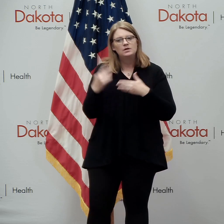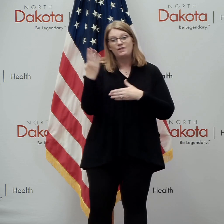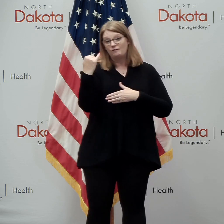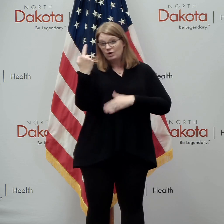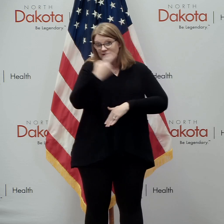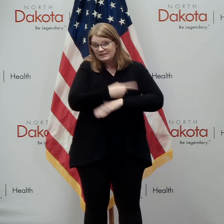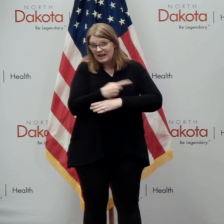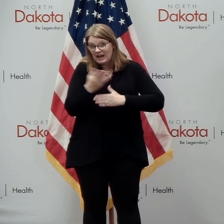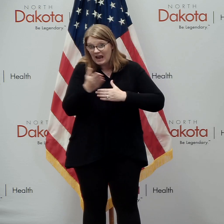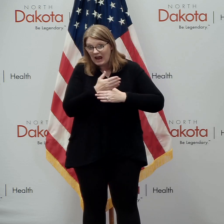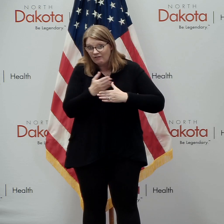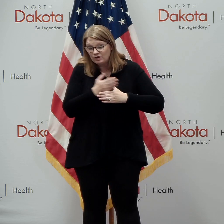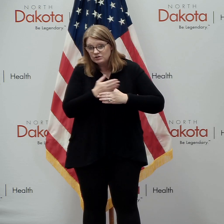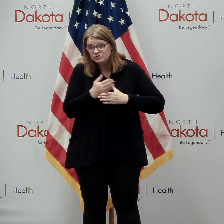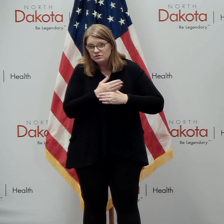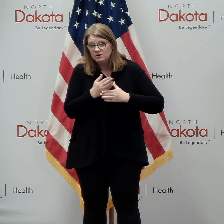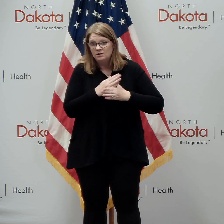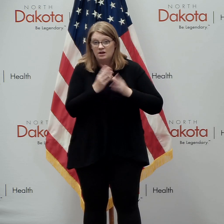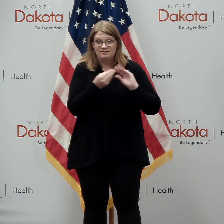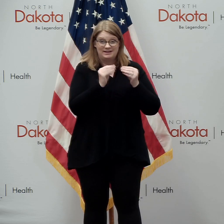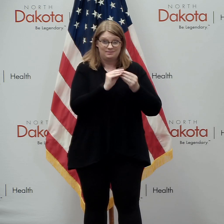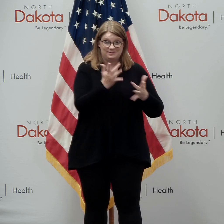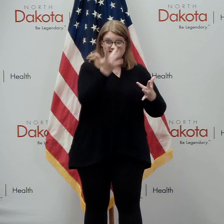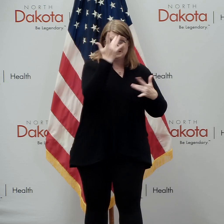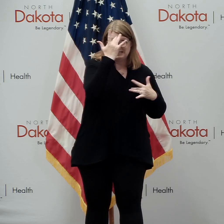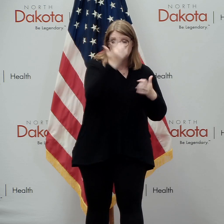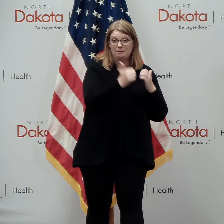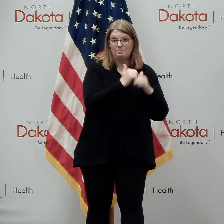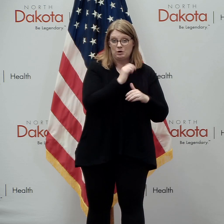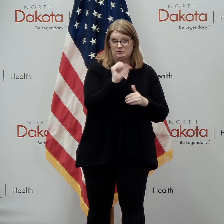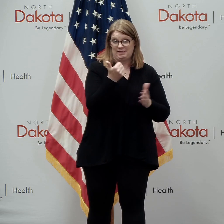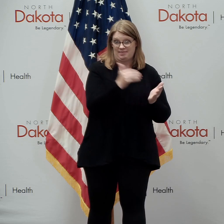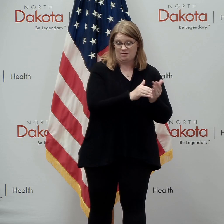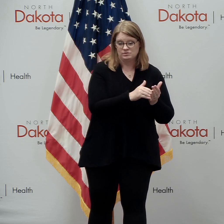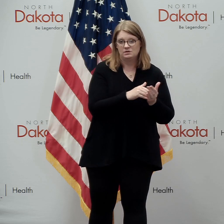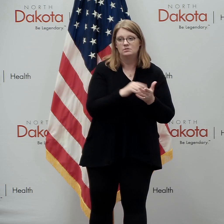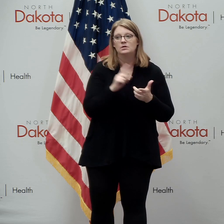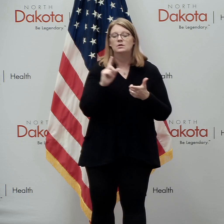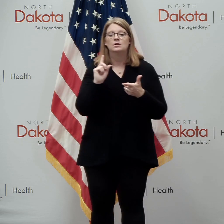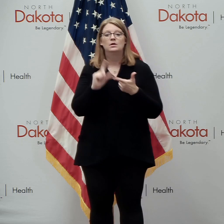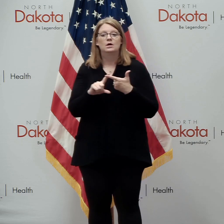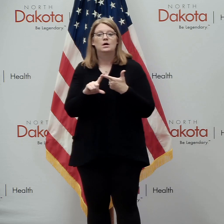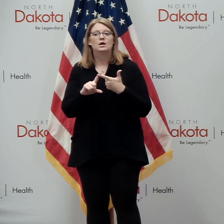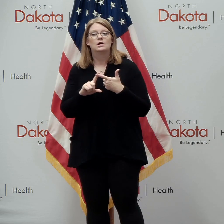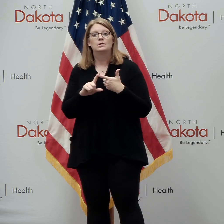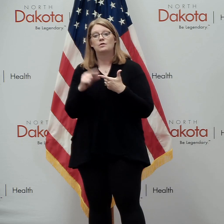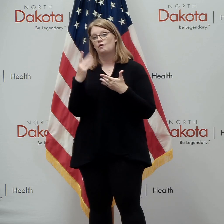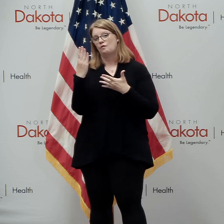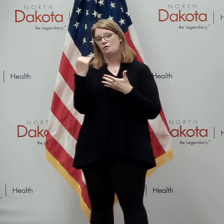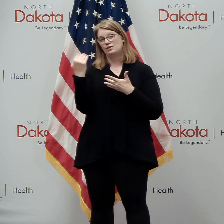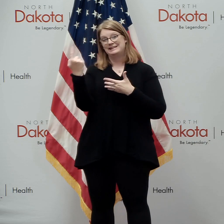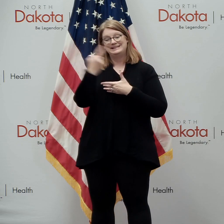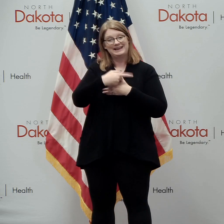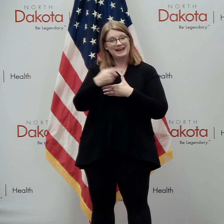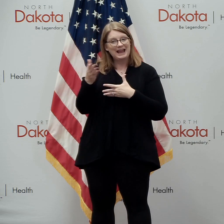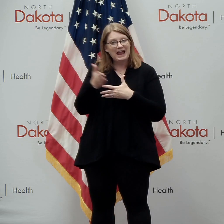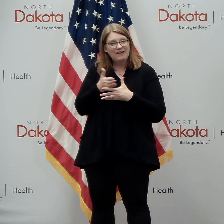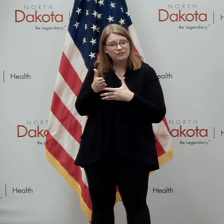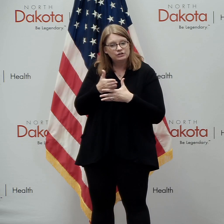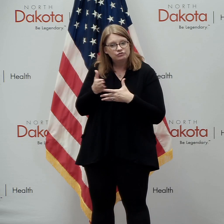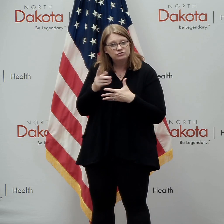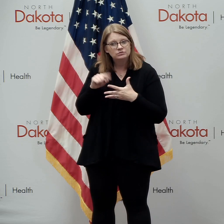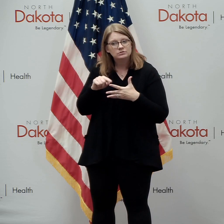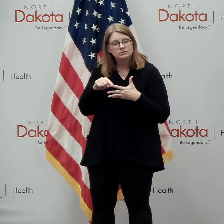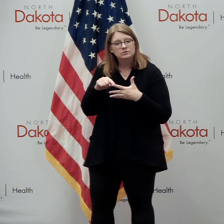rolling average of active cases per capita. We've been focusing on the 14-day rolling average